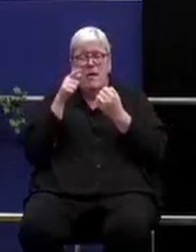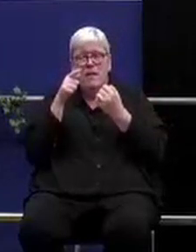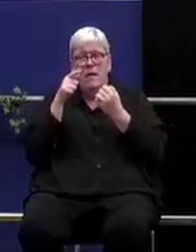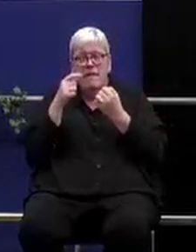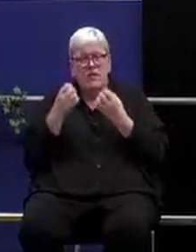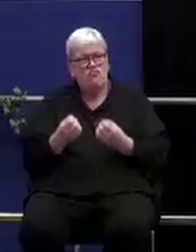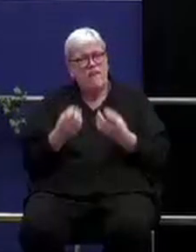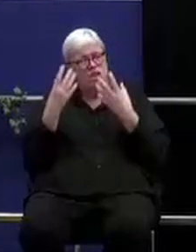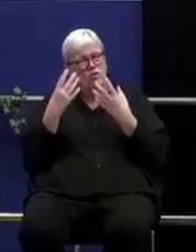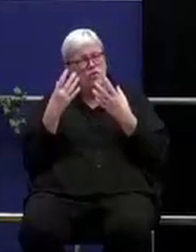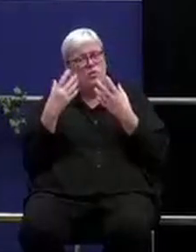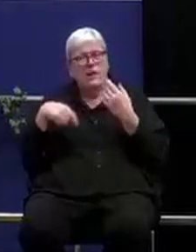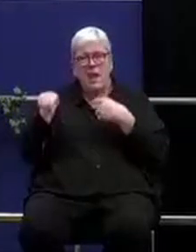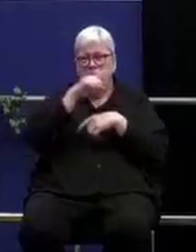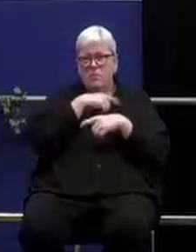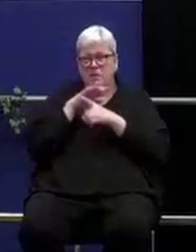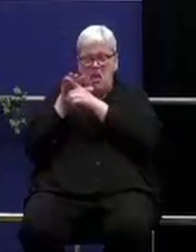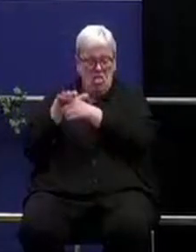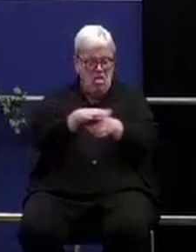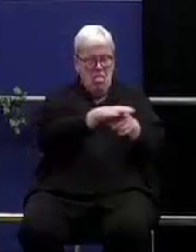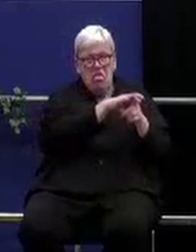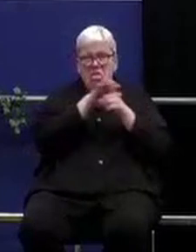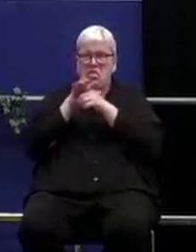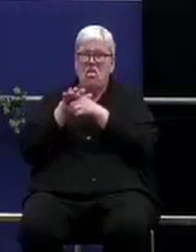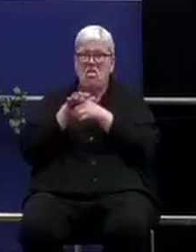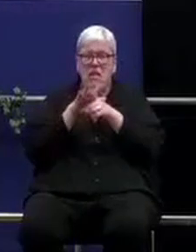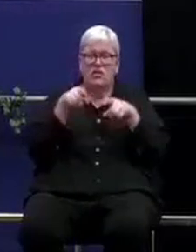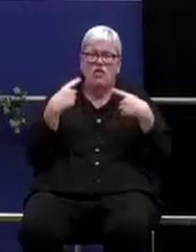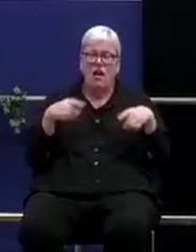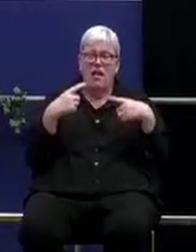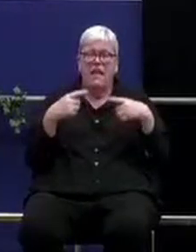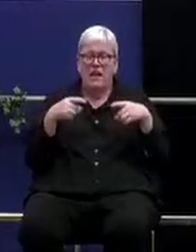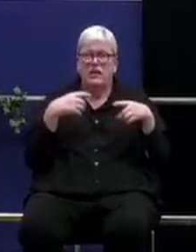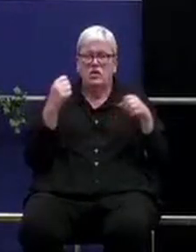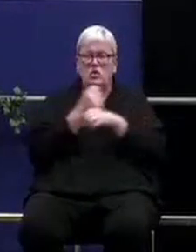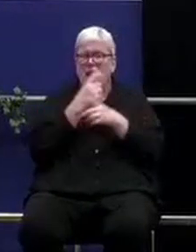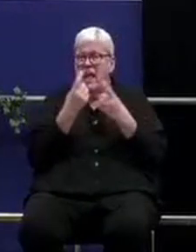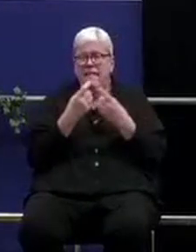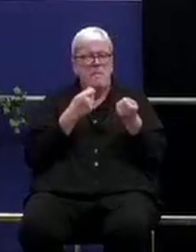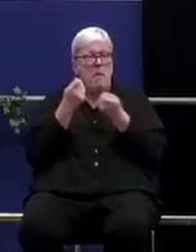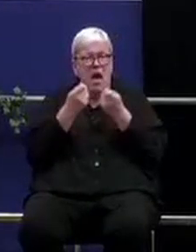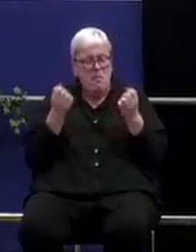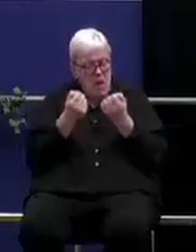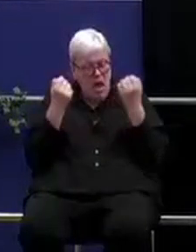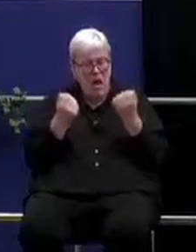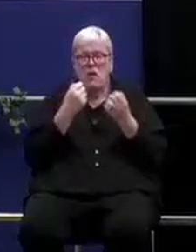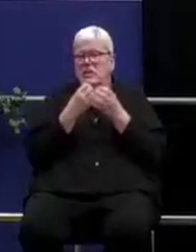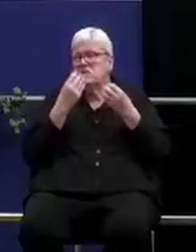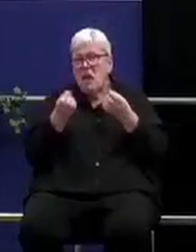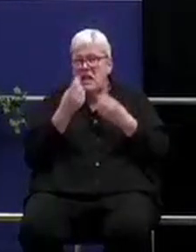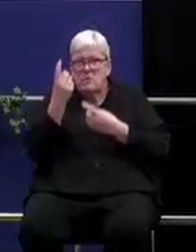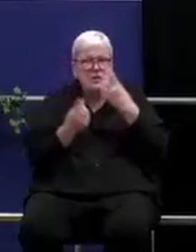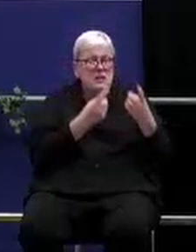want to keep everyone on an even keel. And that means, reduce any possibility of people having it being able to express themselves or